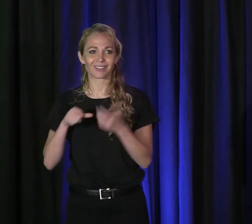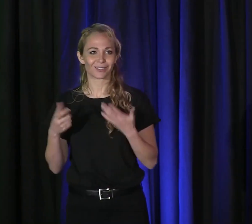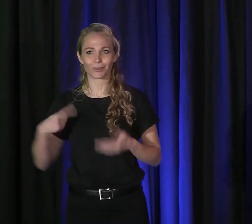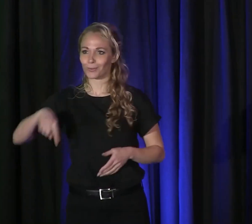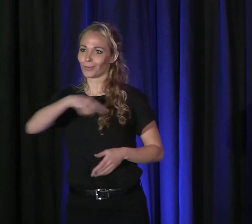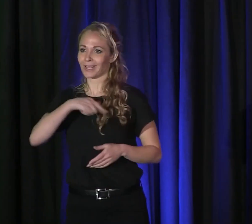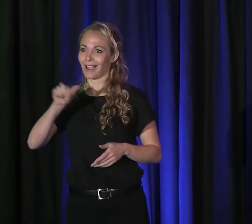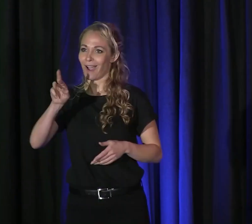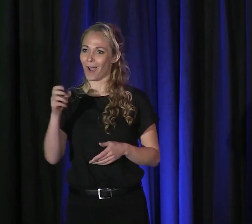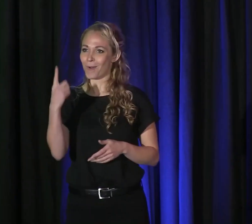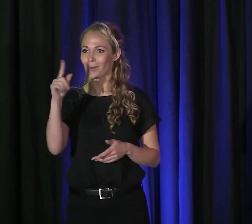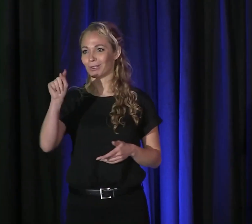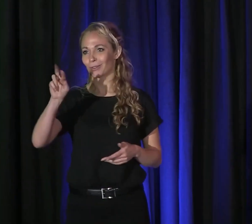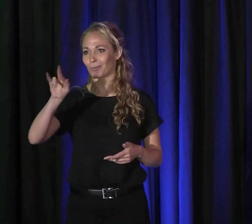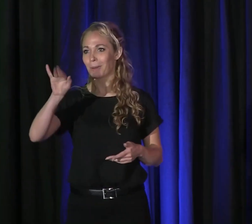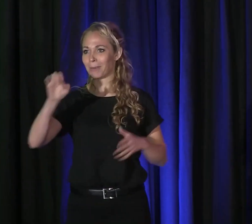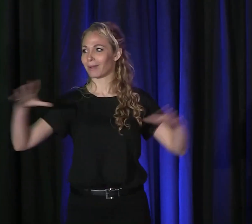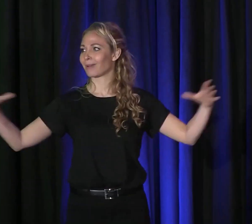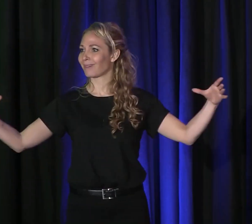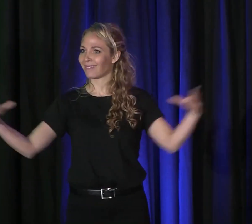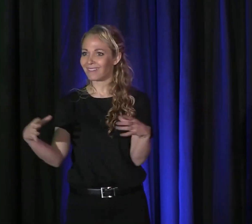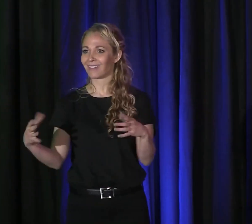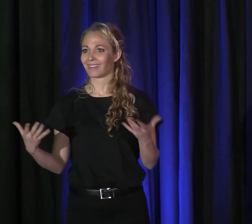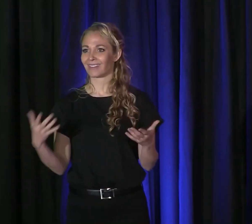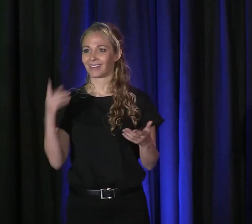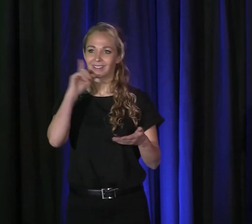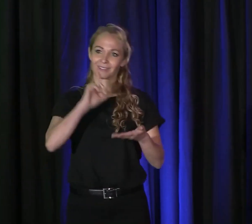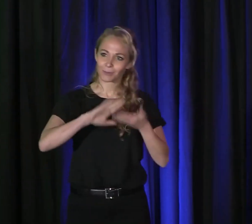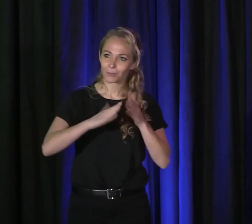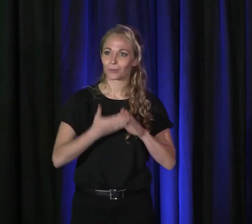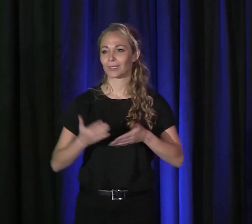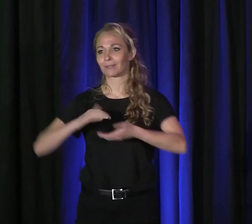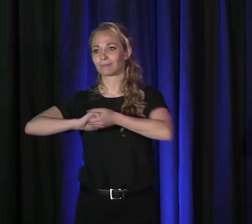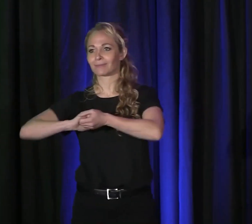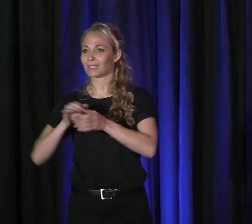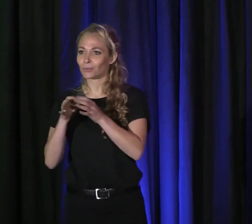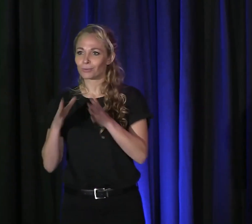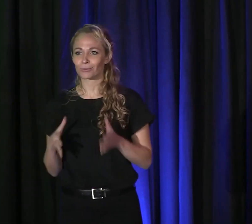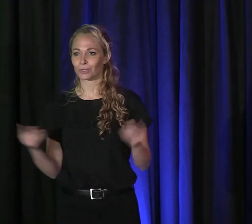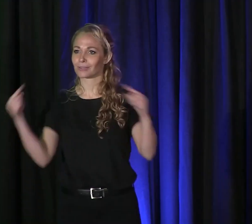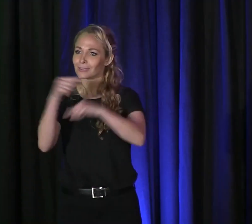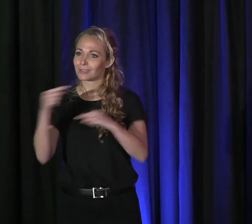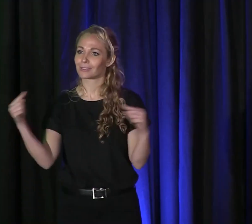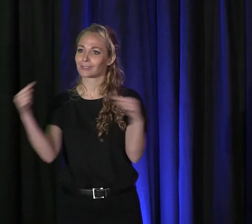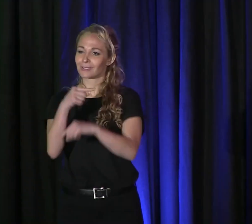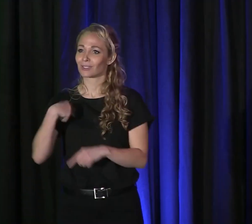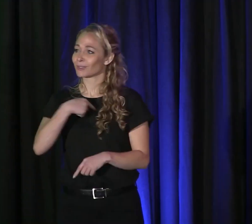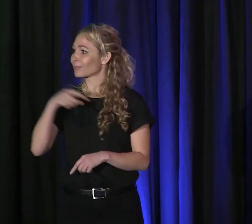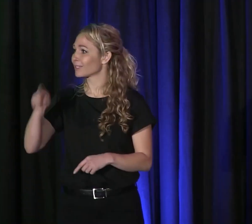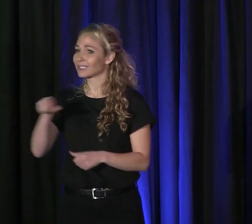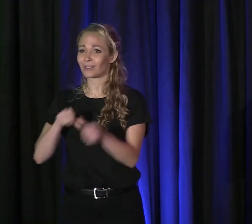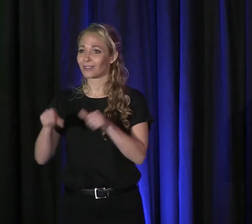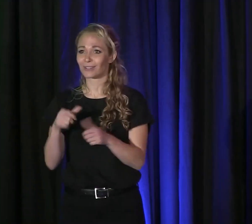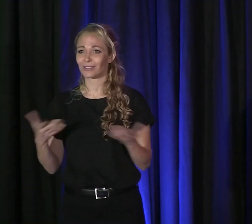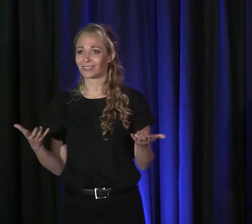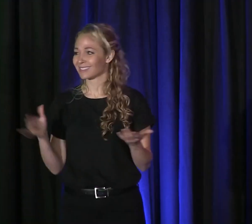We need each other. We are one big tribe. Deaf community partnered with interpreters. We